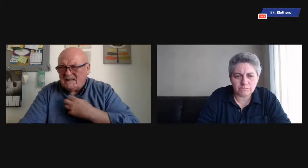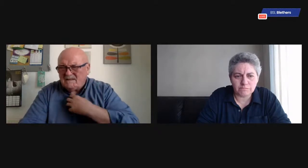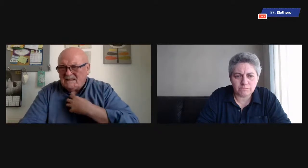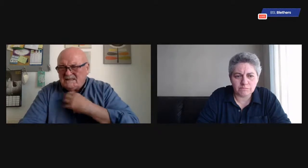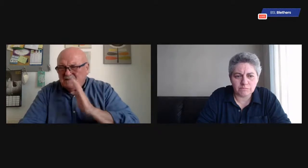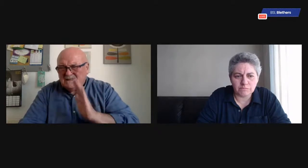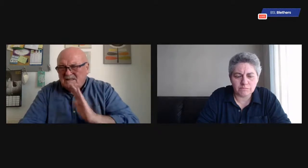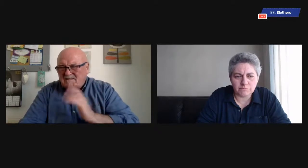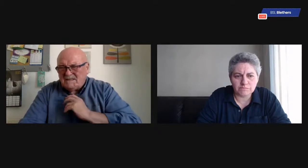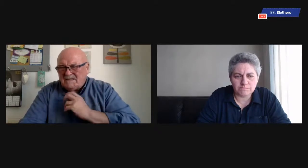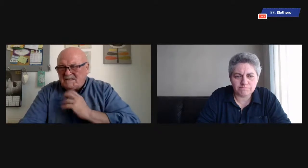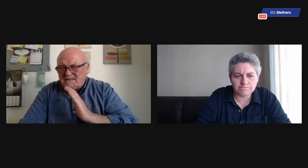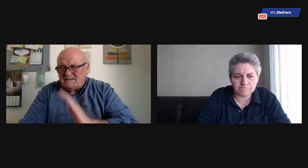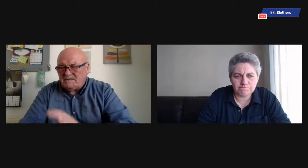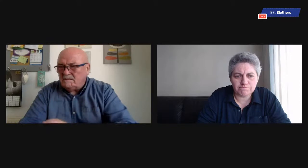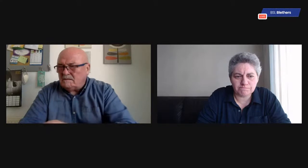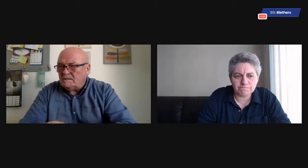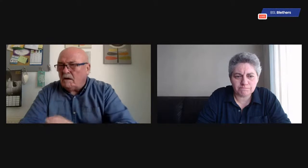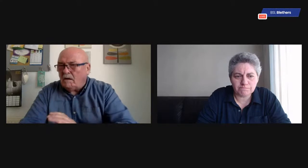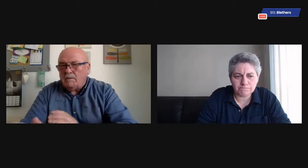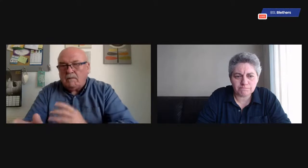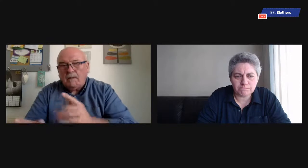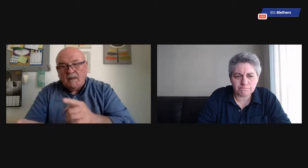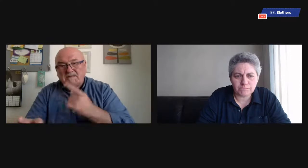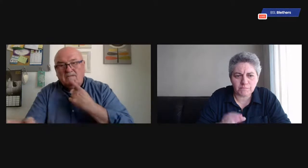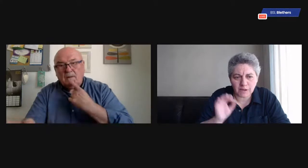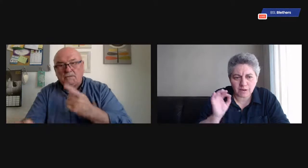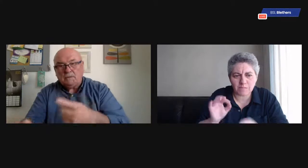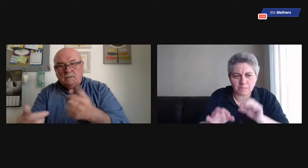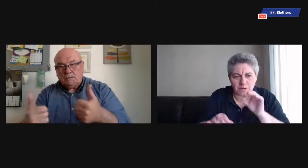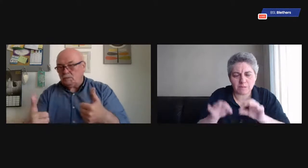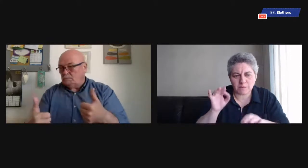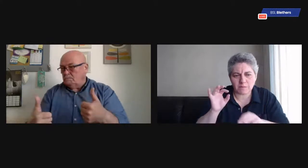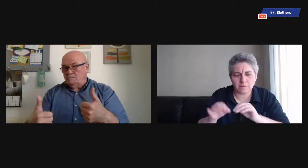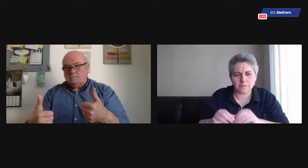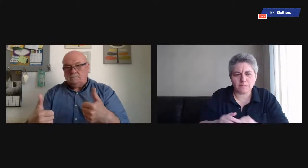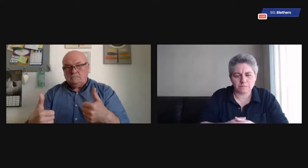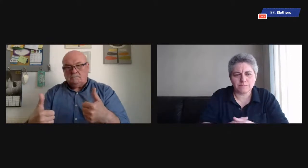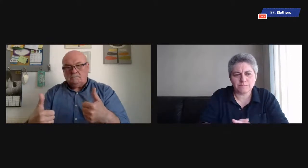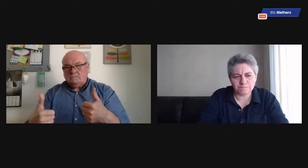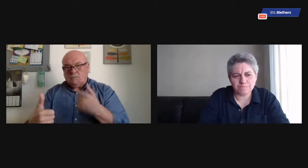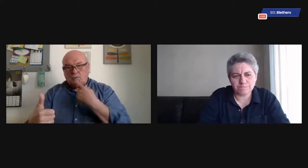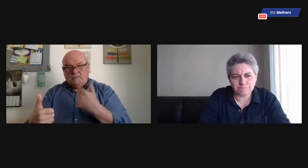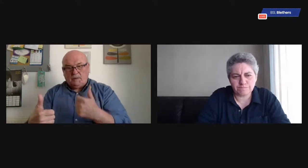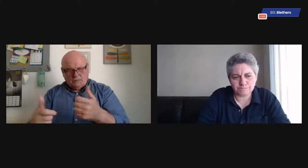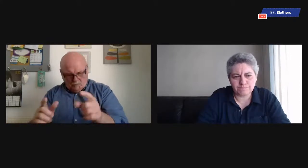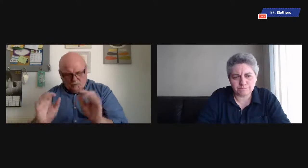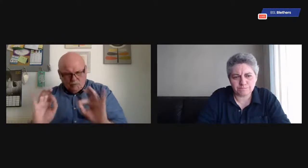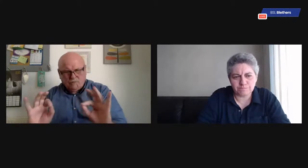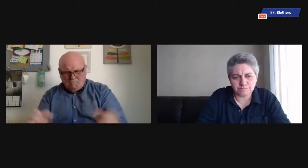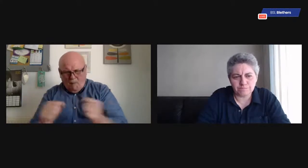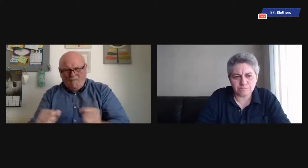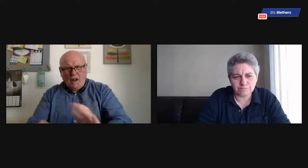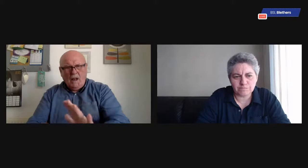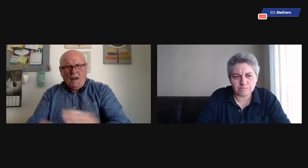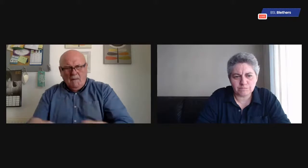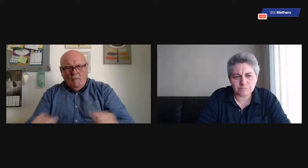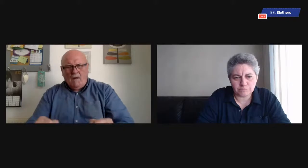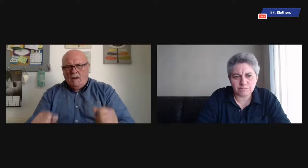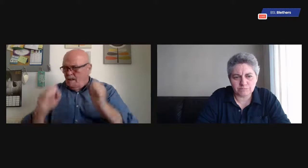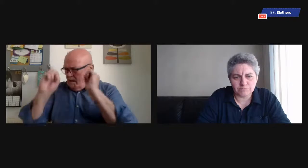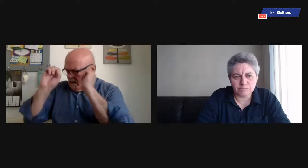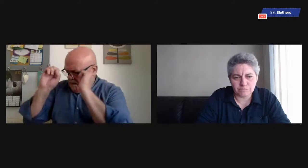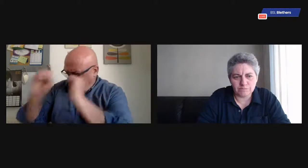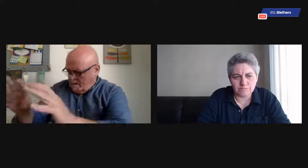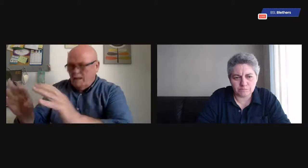that?" "No, no, no, I had a friend, I don't like him." That's information. That's key information.